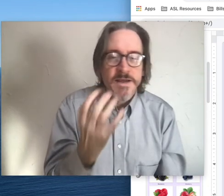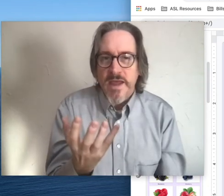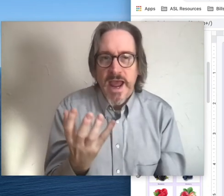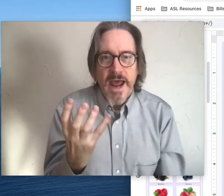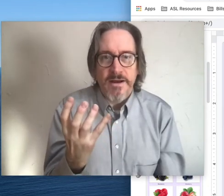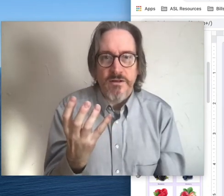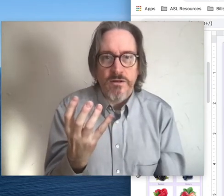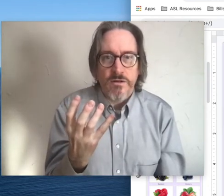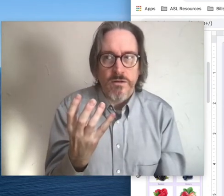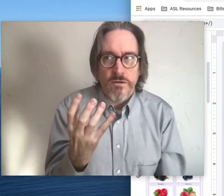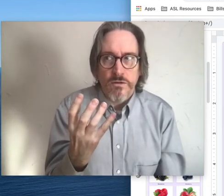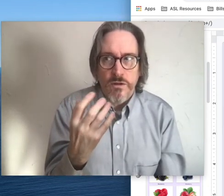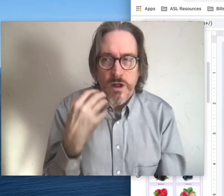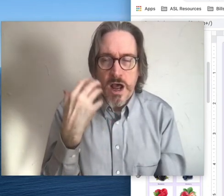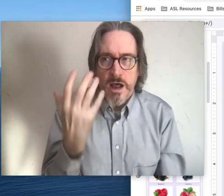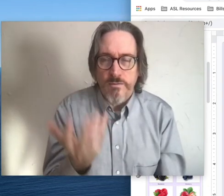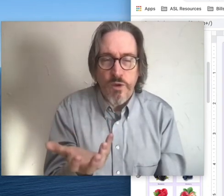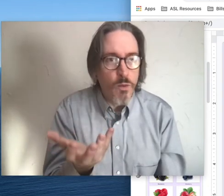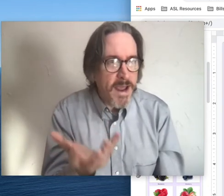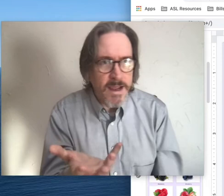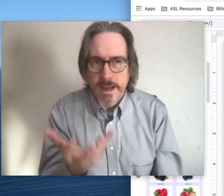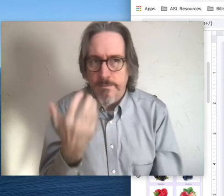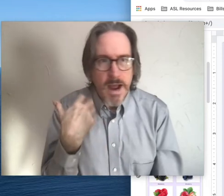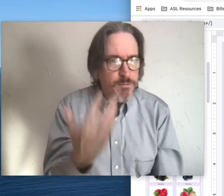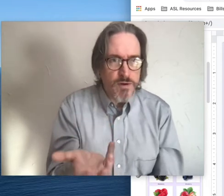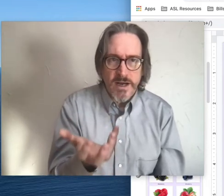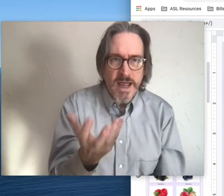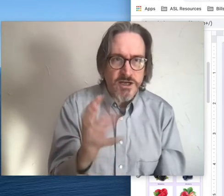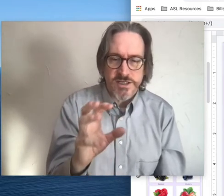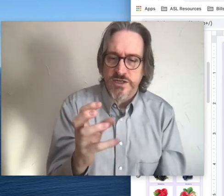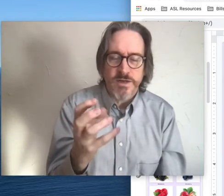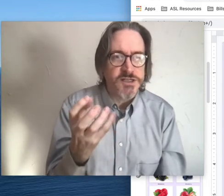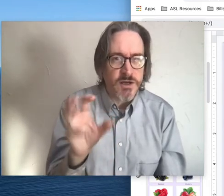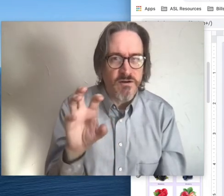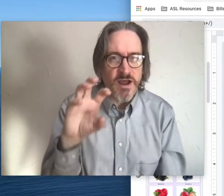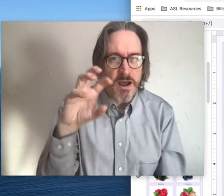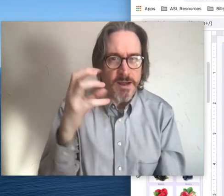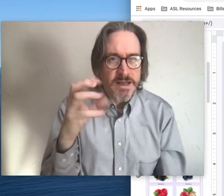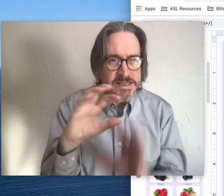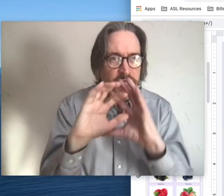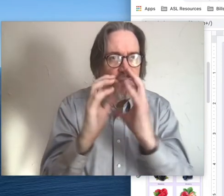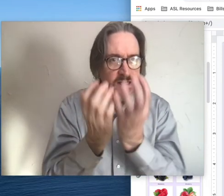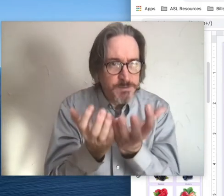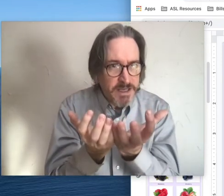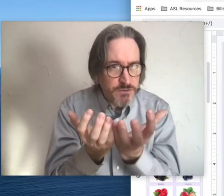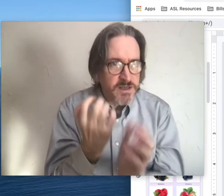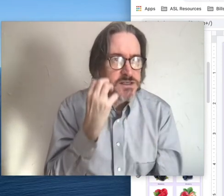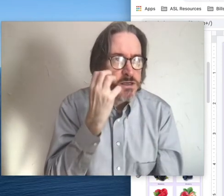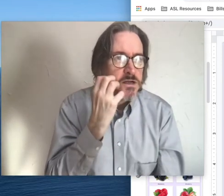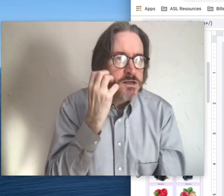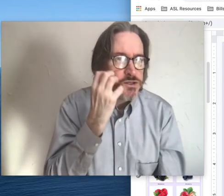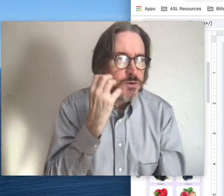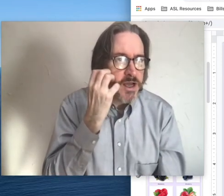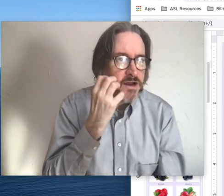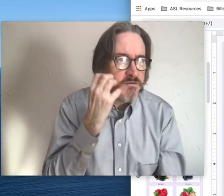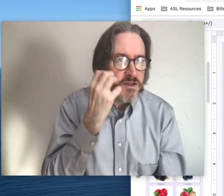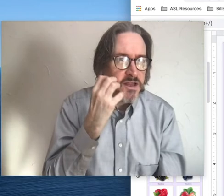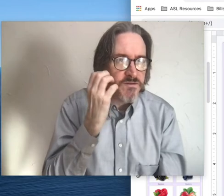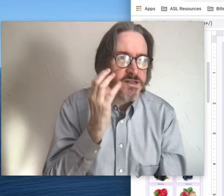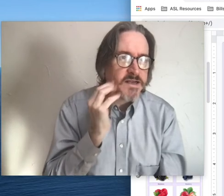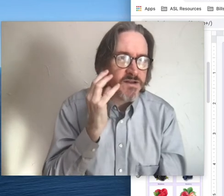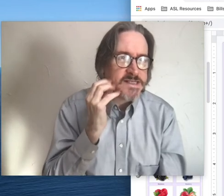this. And the way my brain latches onto it is, you know how it's got fuzz, peach fuzz? So you can